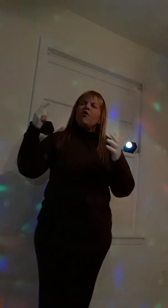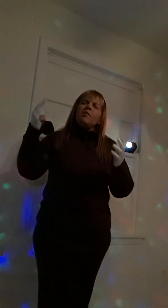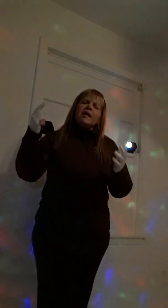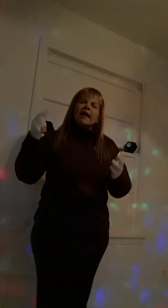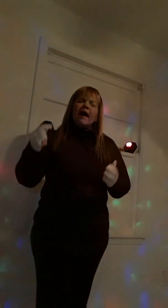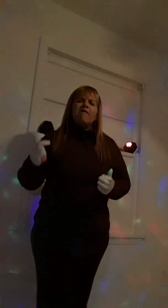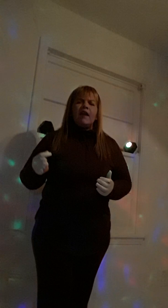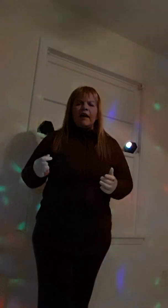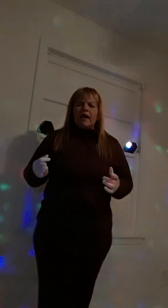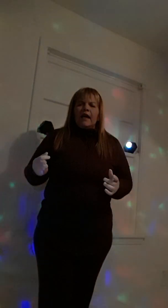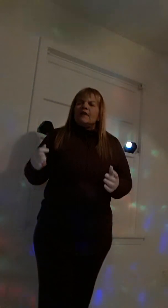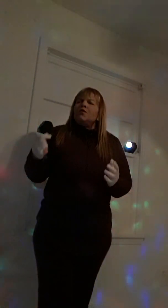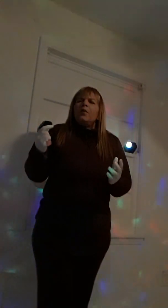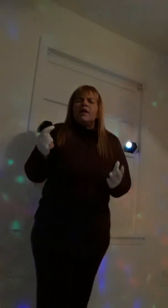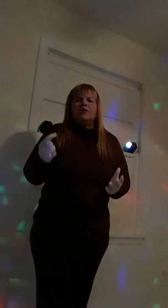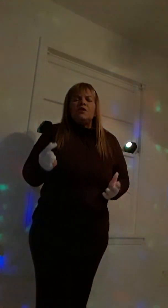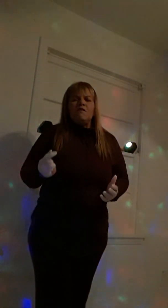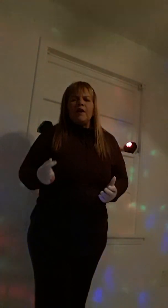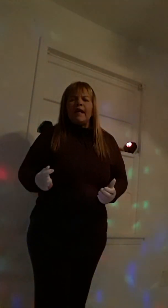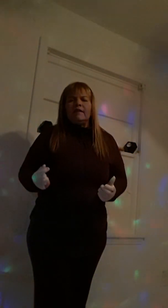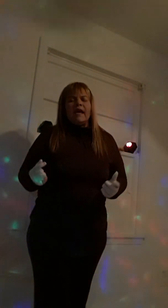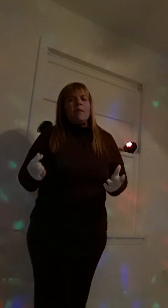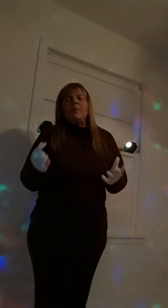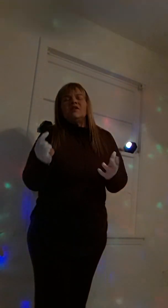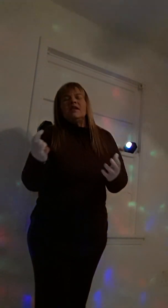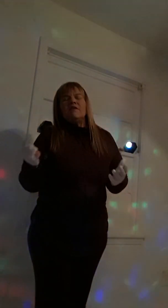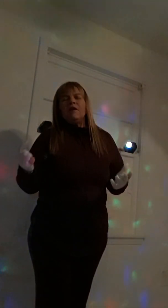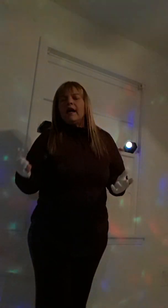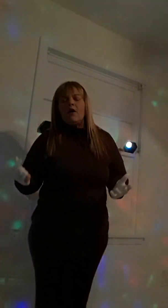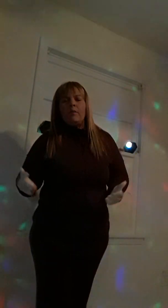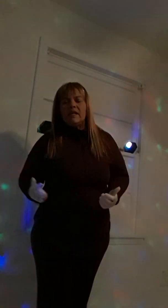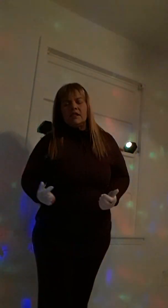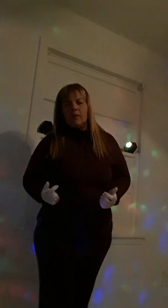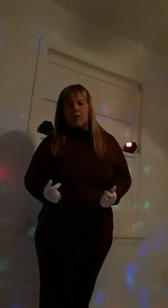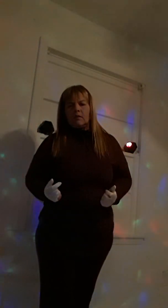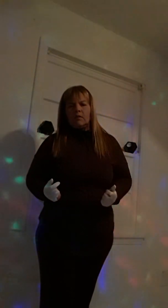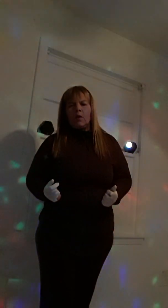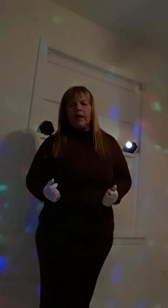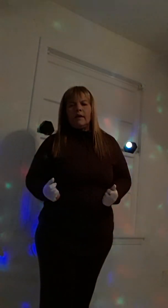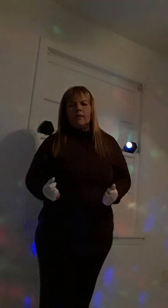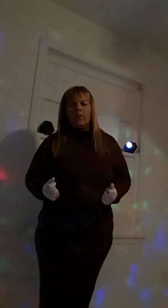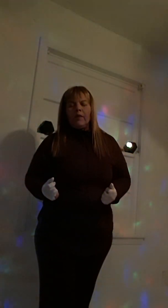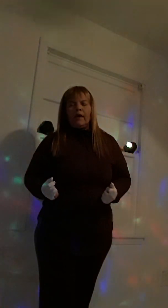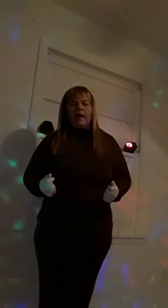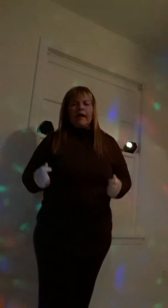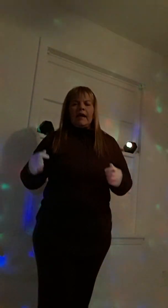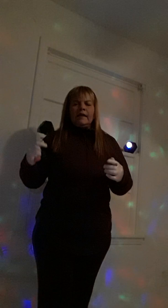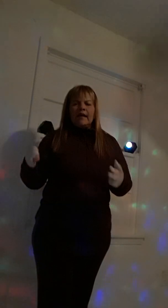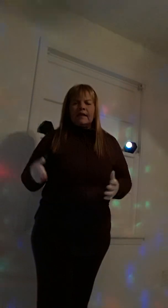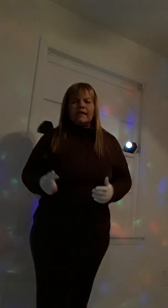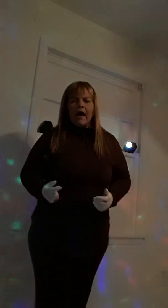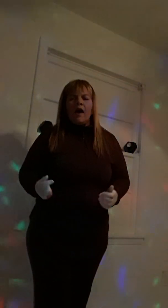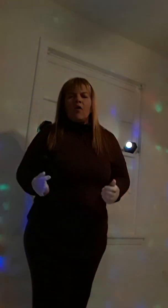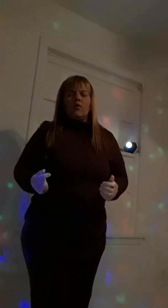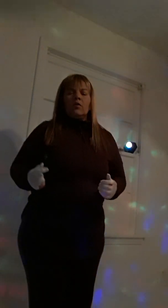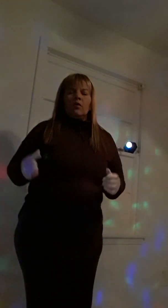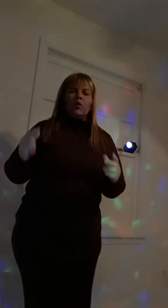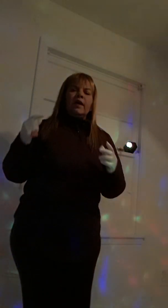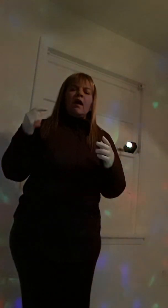forma que hablan es un poquito diferente, pero significa lo mismo, right? And that's how we